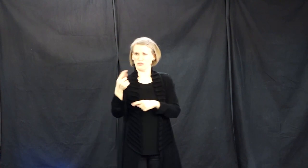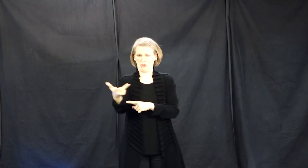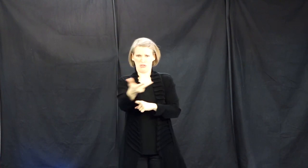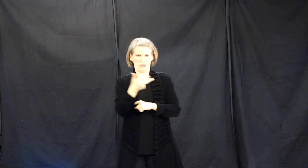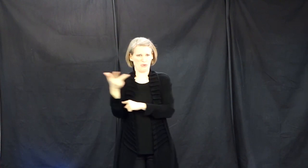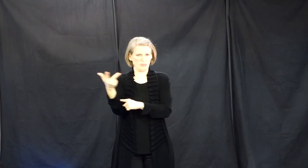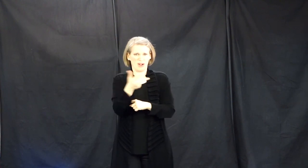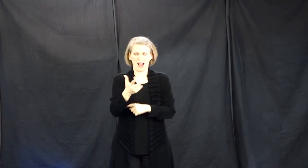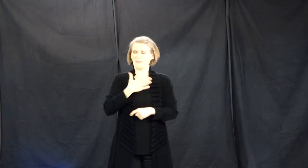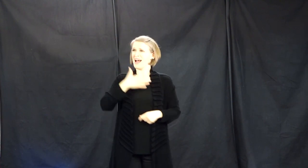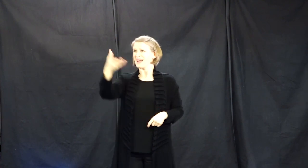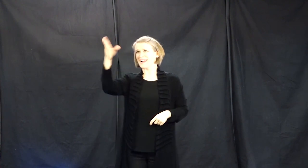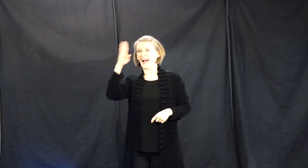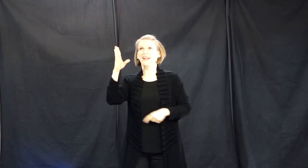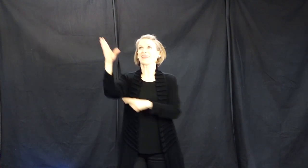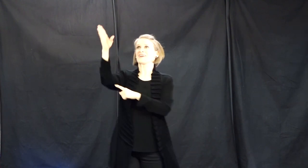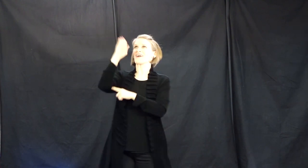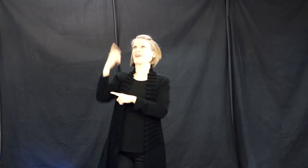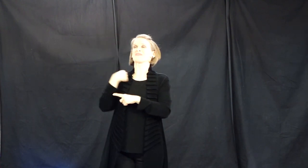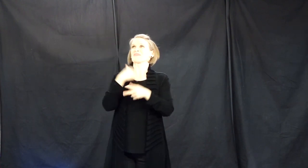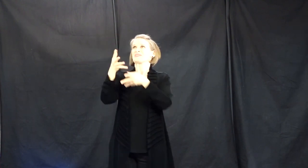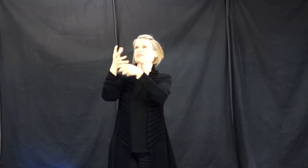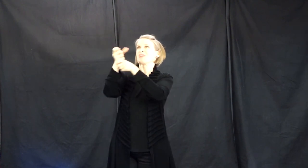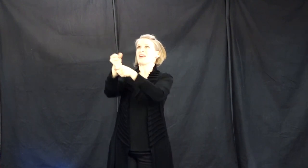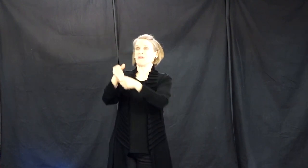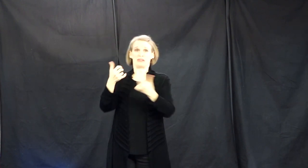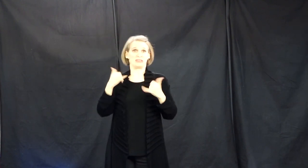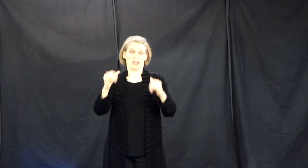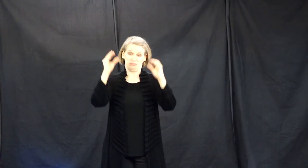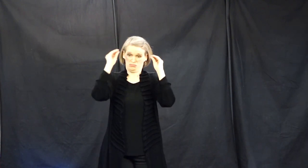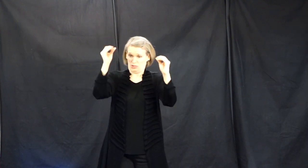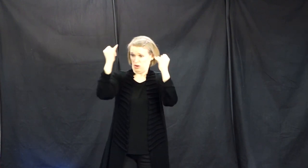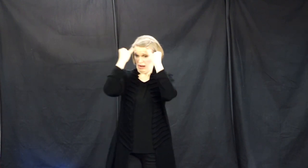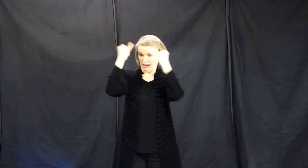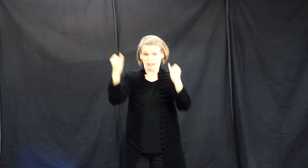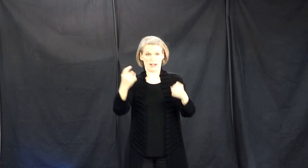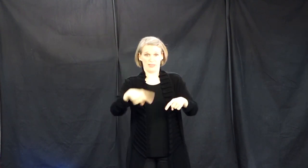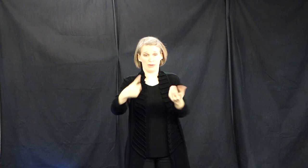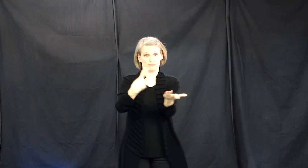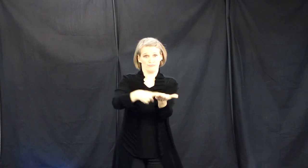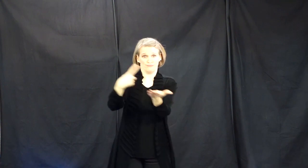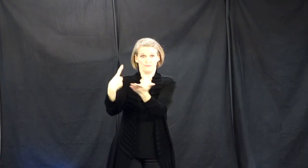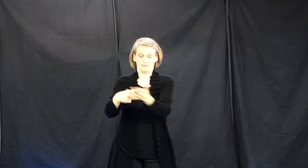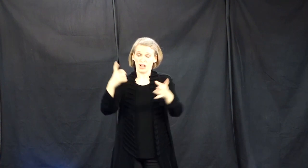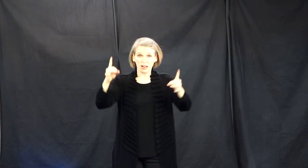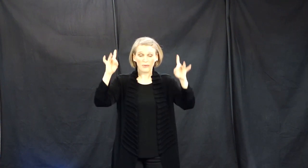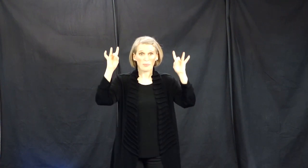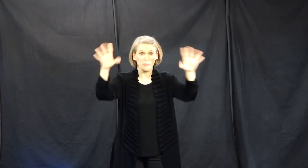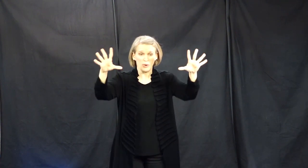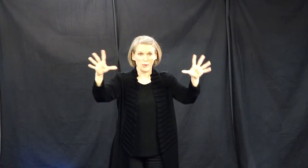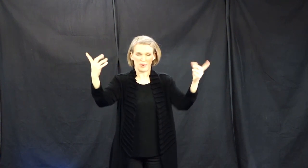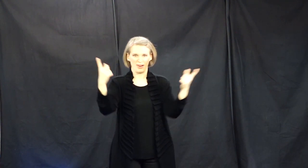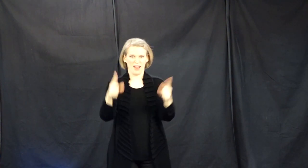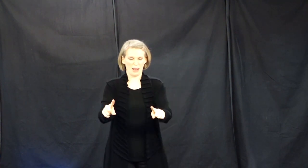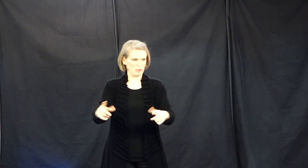happened. My God, in God to trust, but we never really know what got discussed. Click, boom, and it